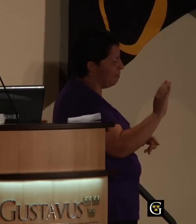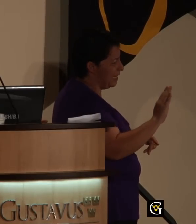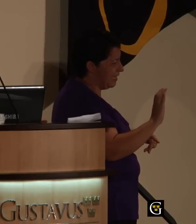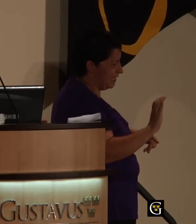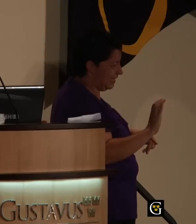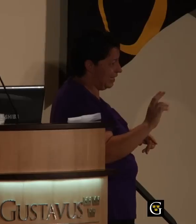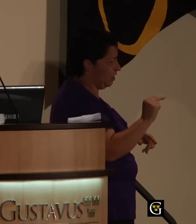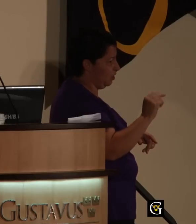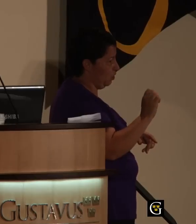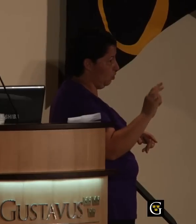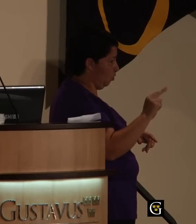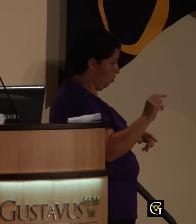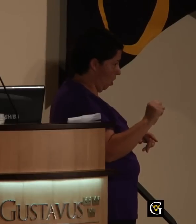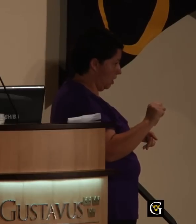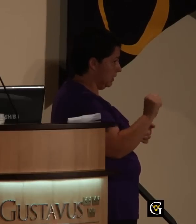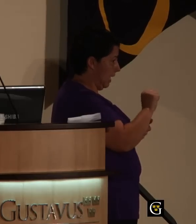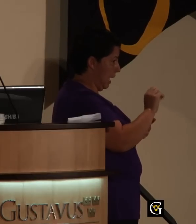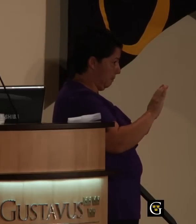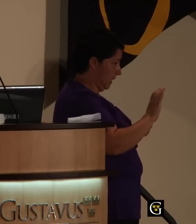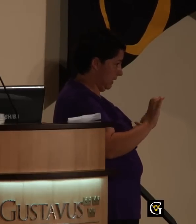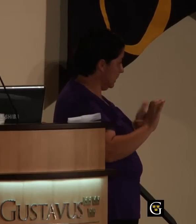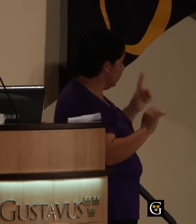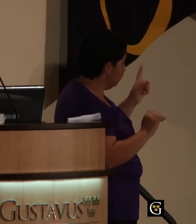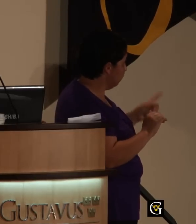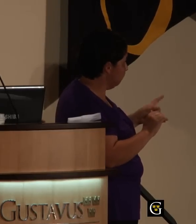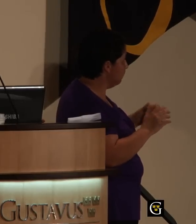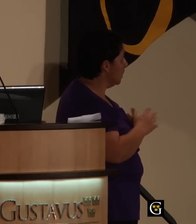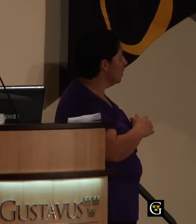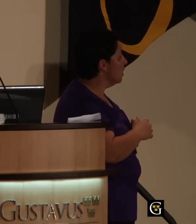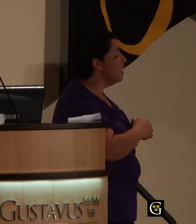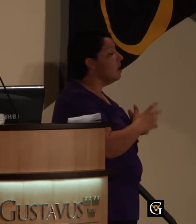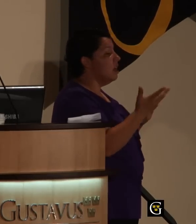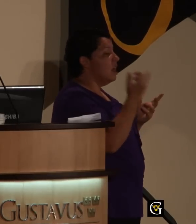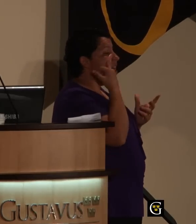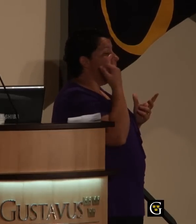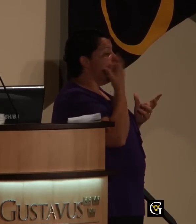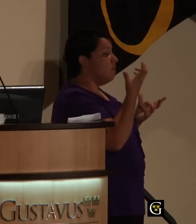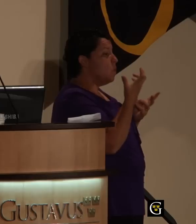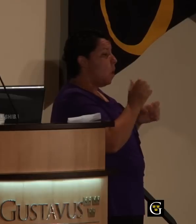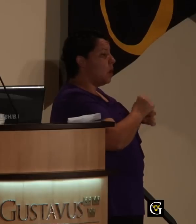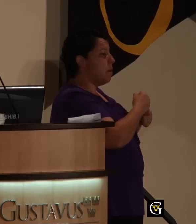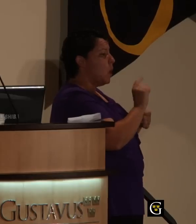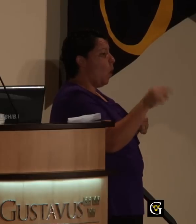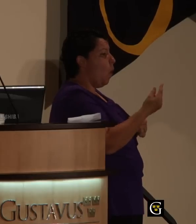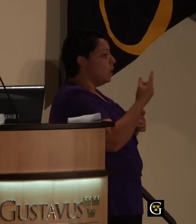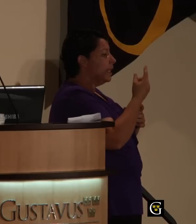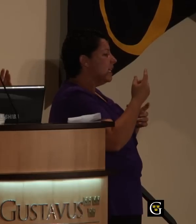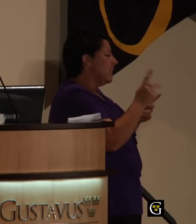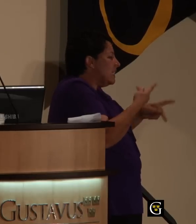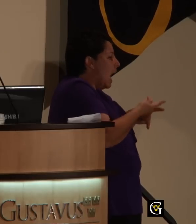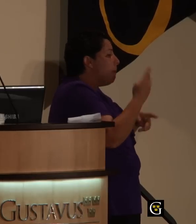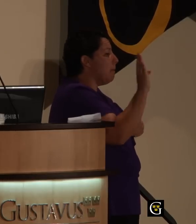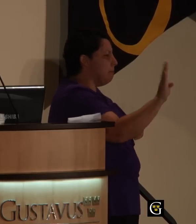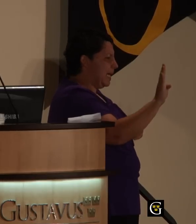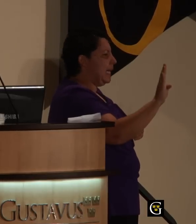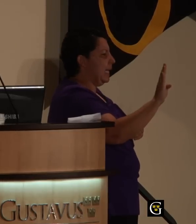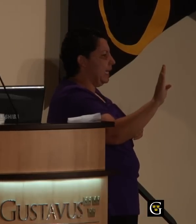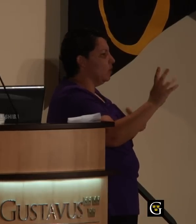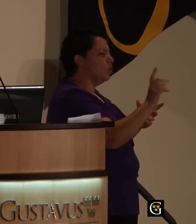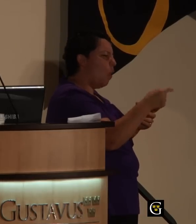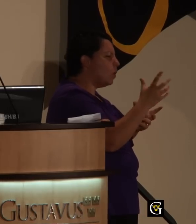Okay, real type. So let's say you want to make neurons of only type B fire. How do you do